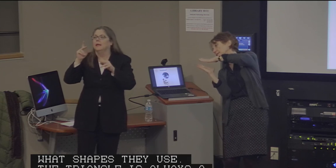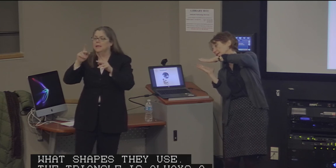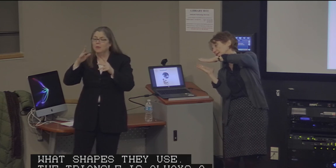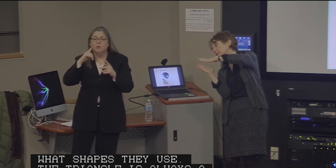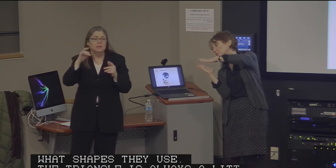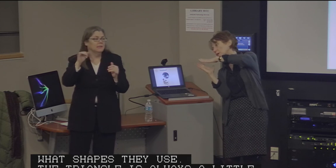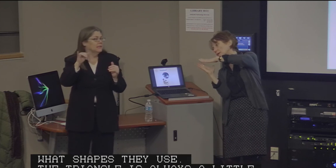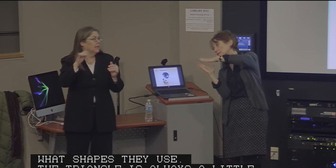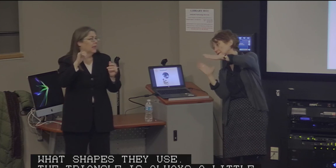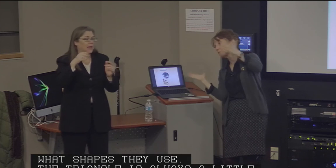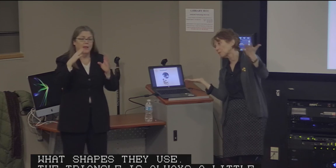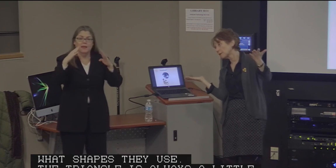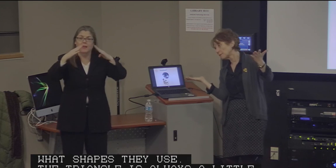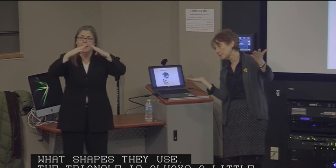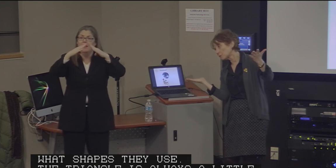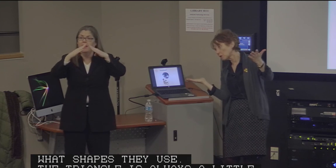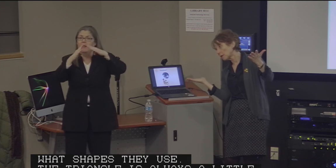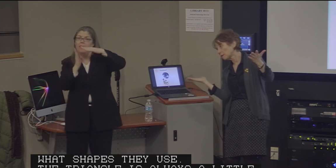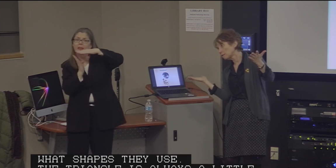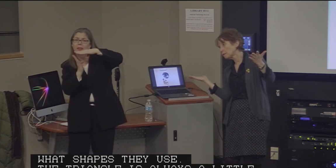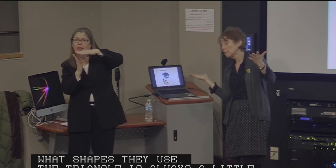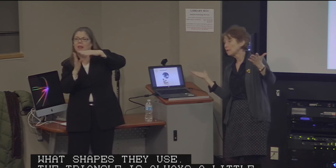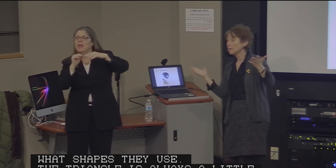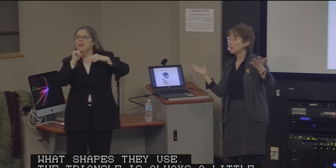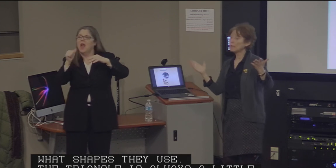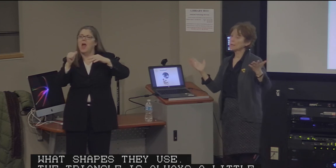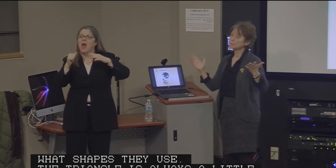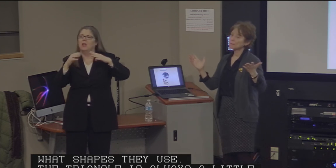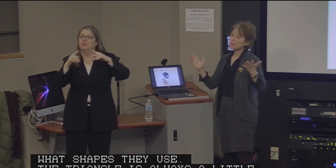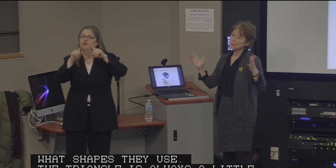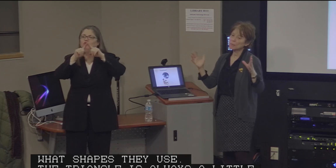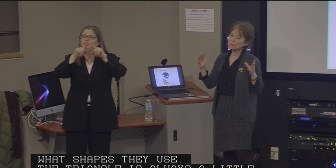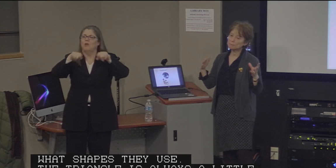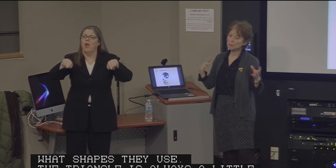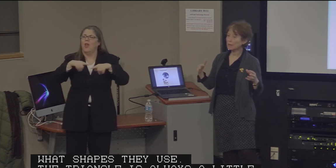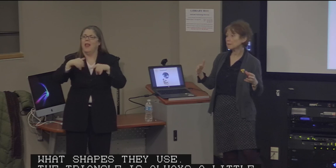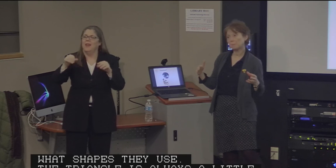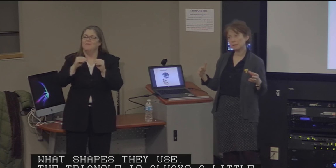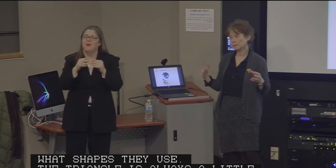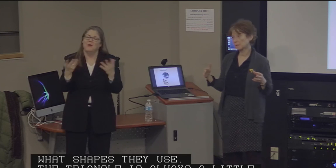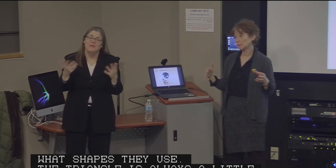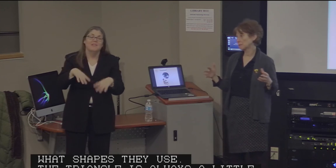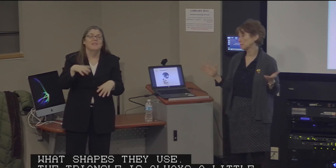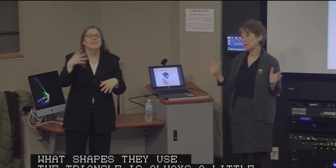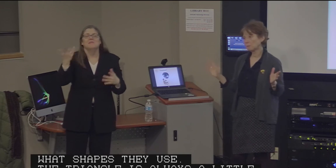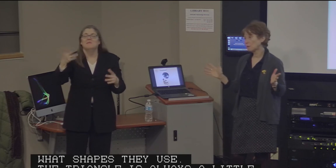tilty scalene triangle isn't really even a triangle. But blocks